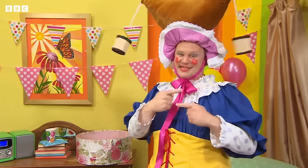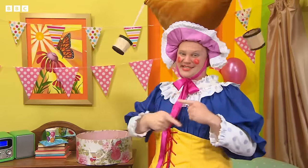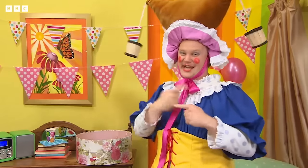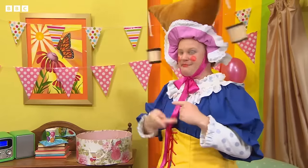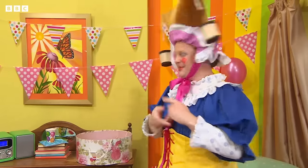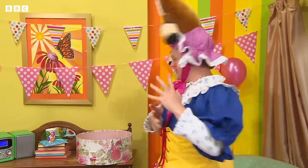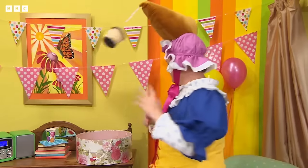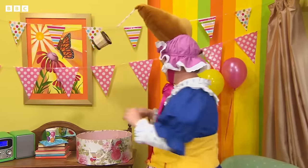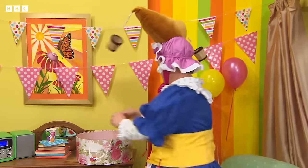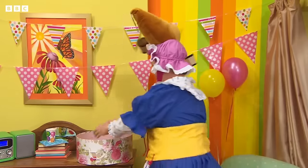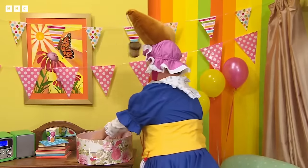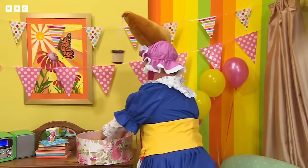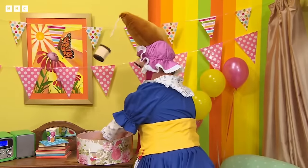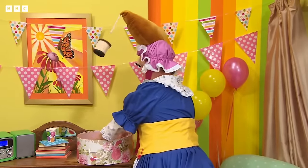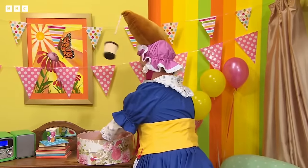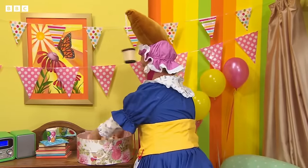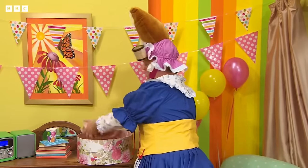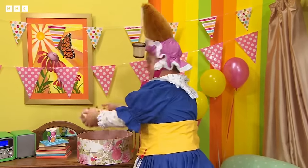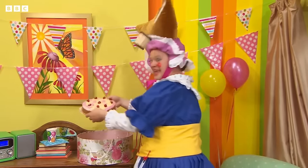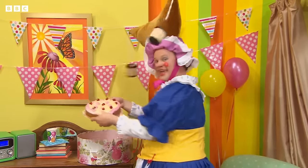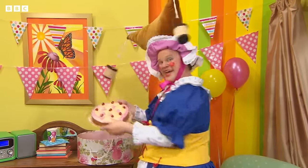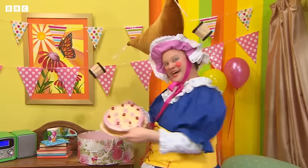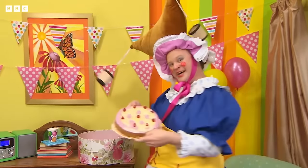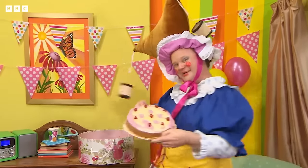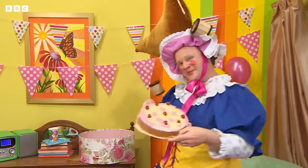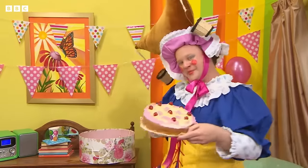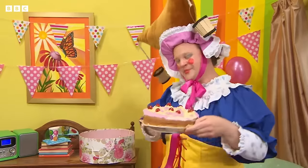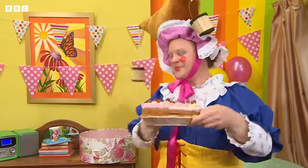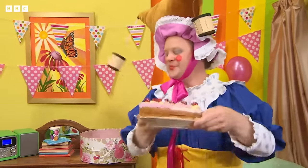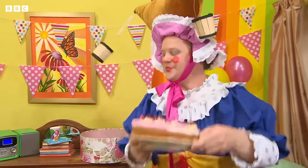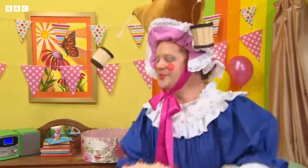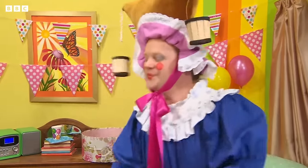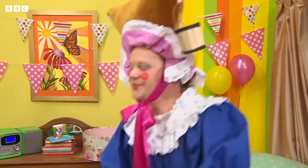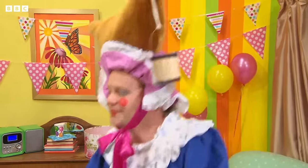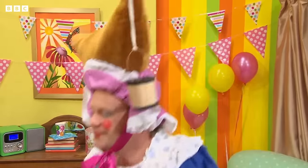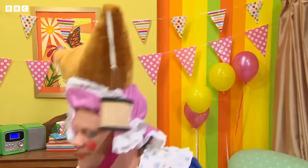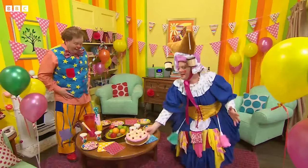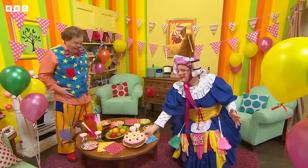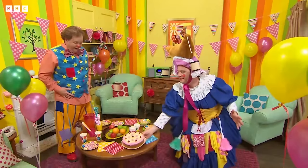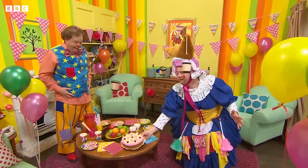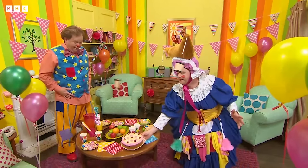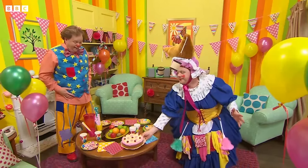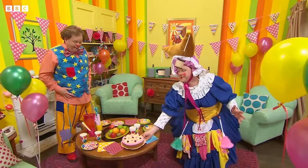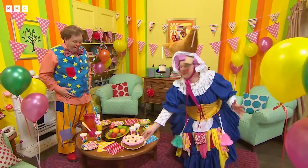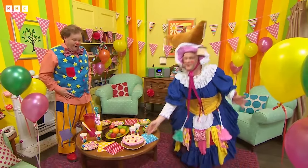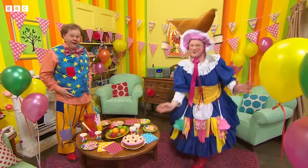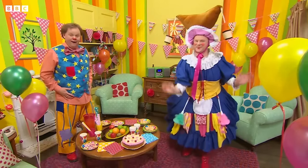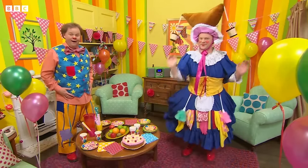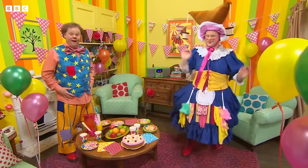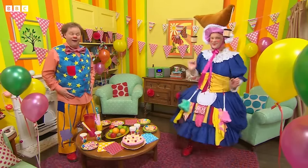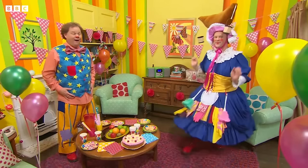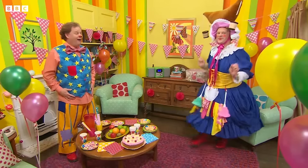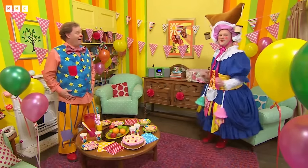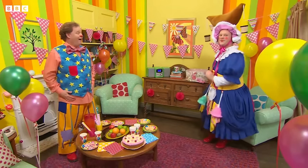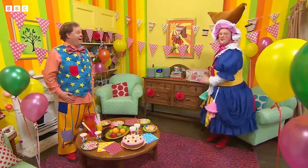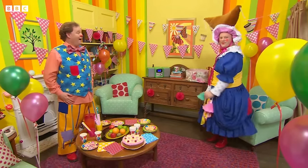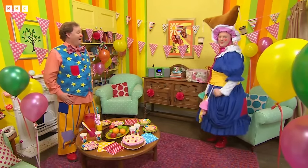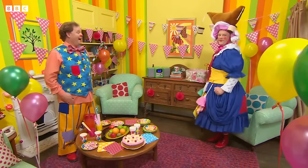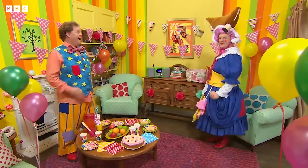Mr. Tumble. I have a cake here. Aunt Polly has made a cake for you, Mr. Tumble.